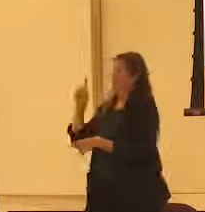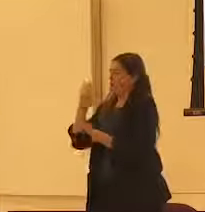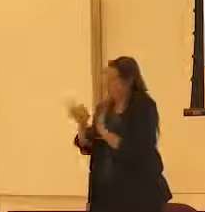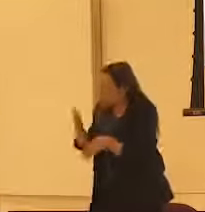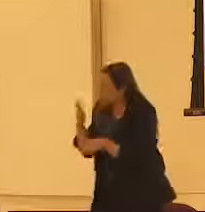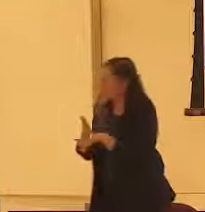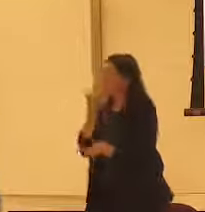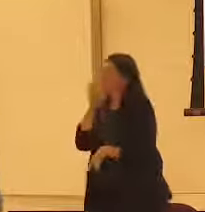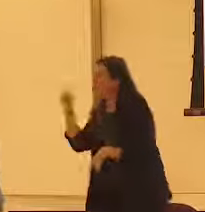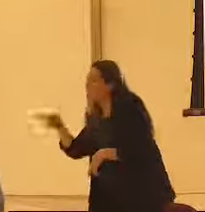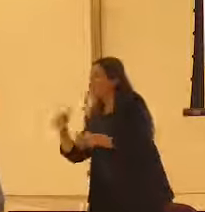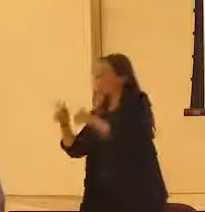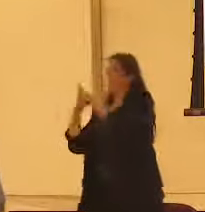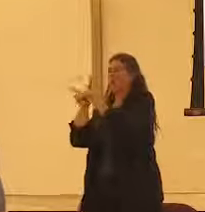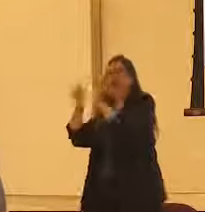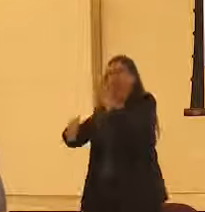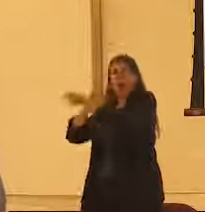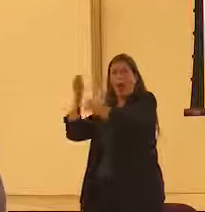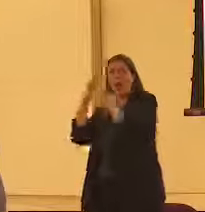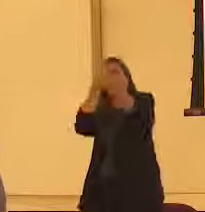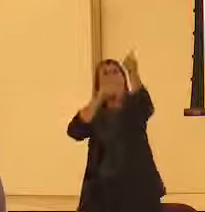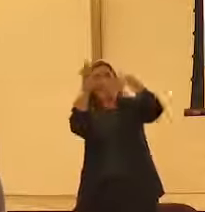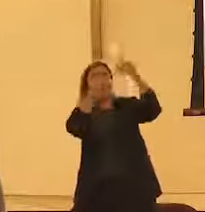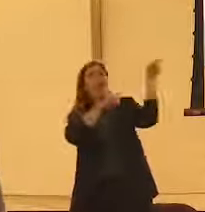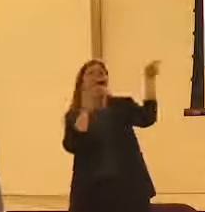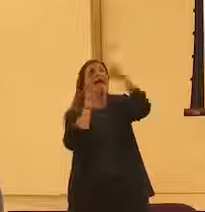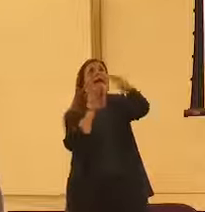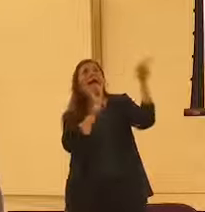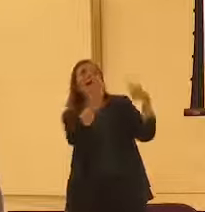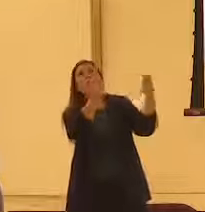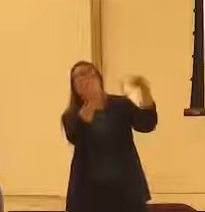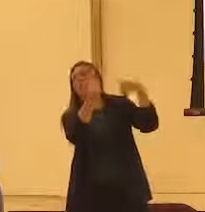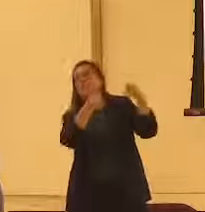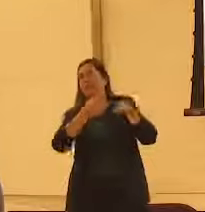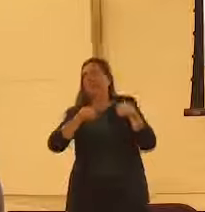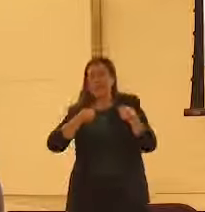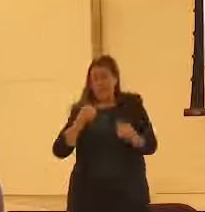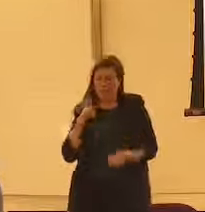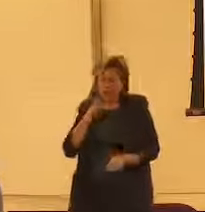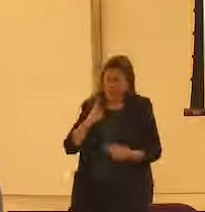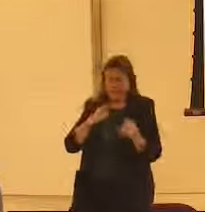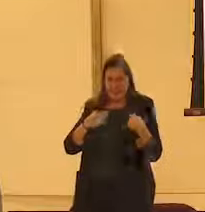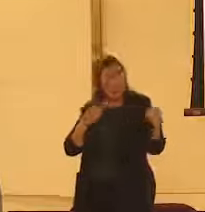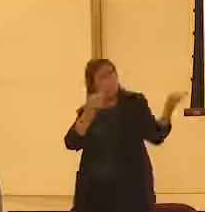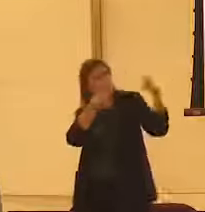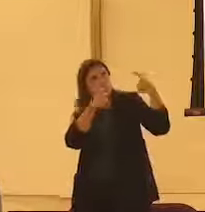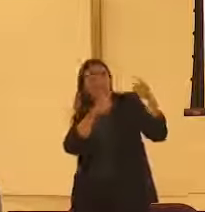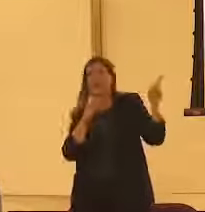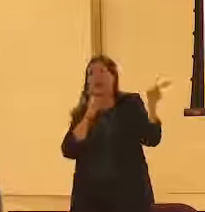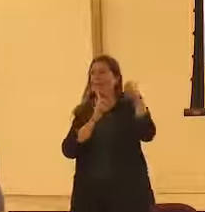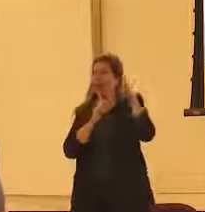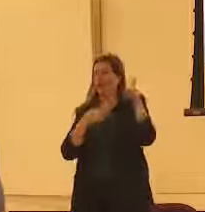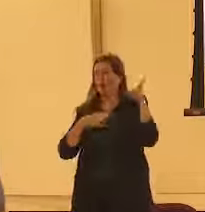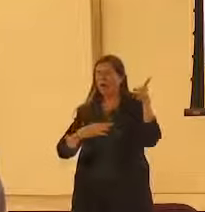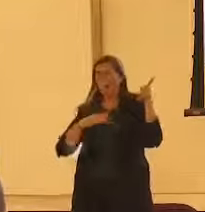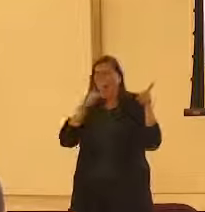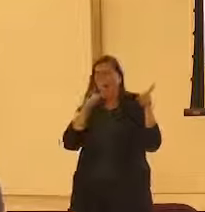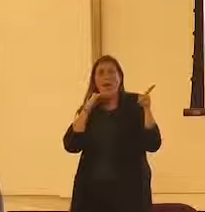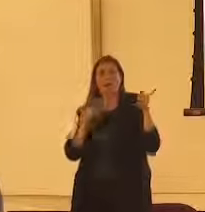to make your mental illness better, it just becomes another hearing person telling them yet another thing. And perhaps I'm just doing it because they're